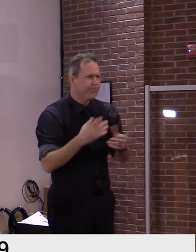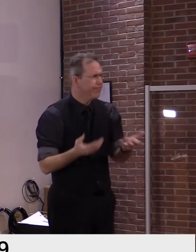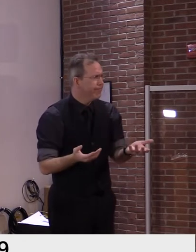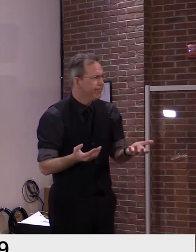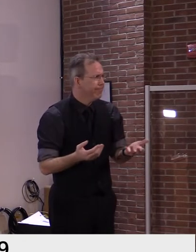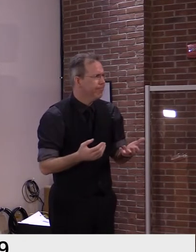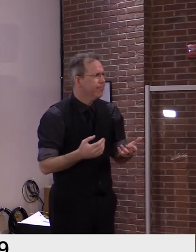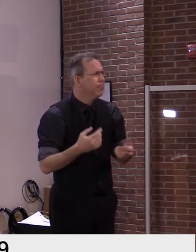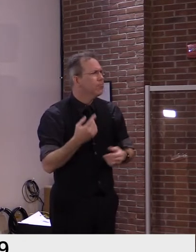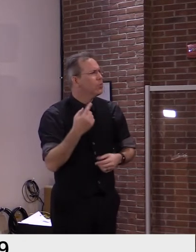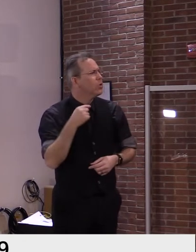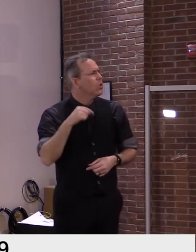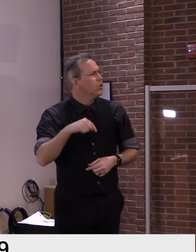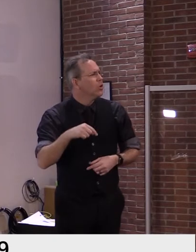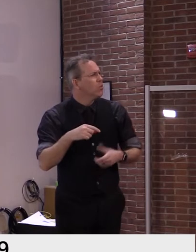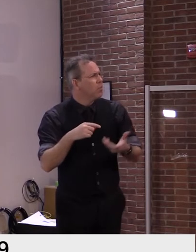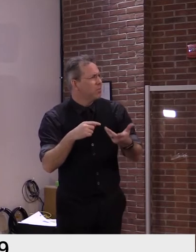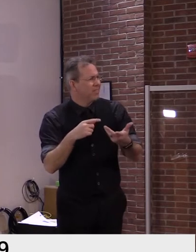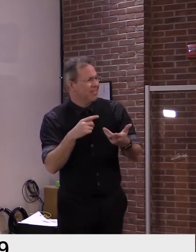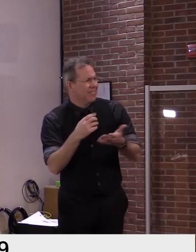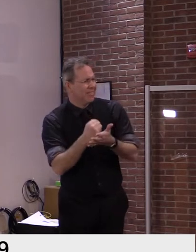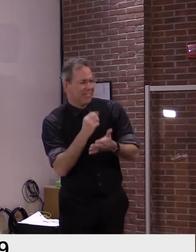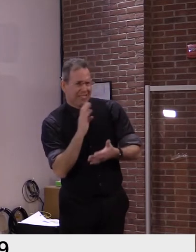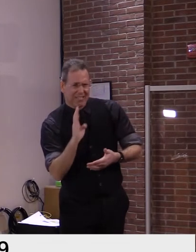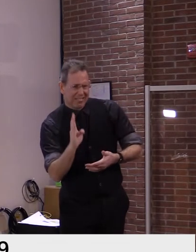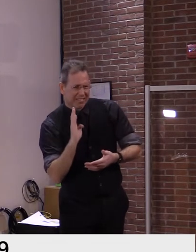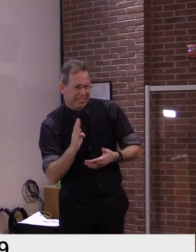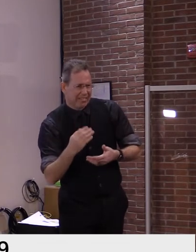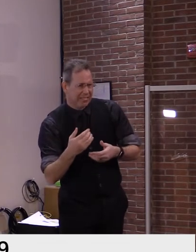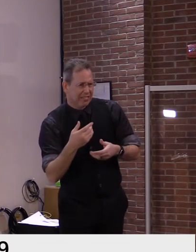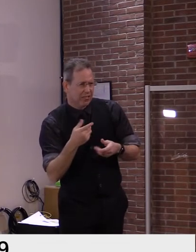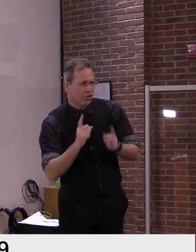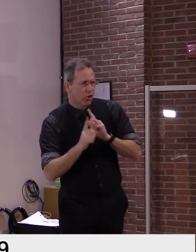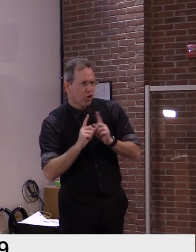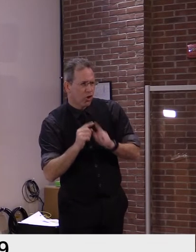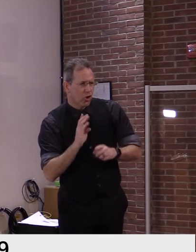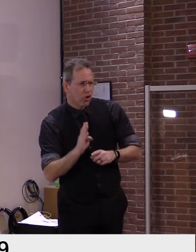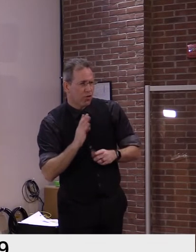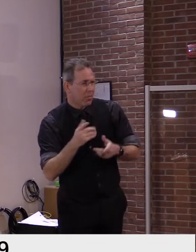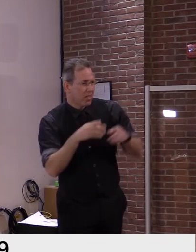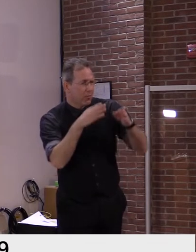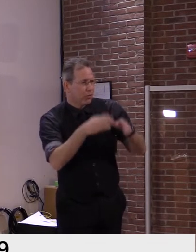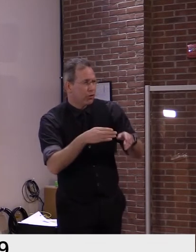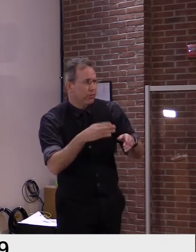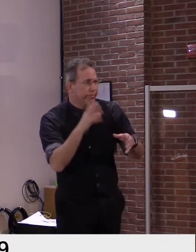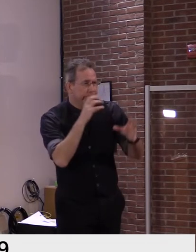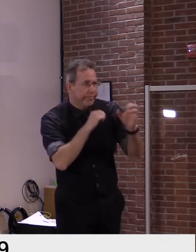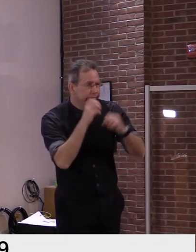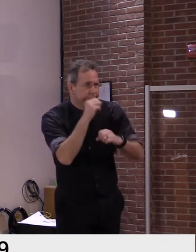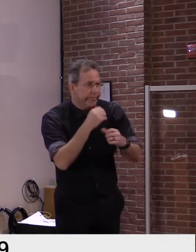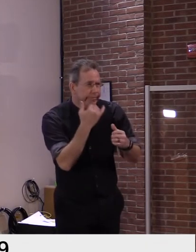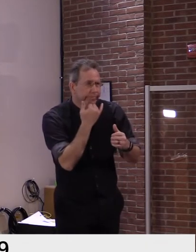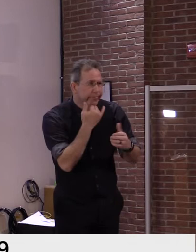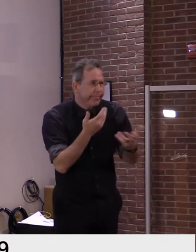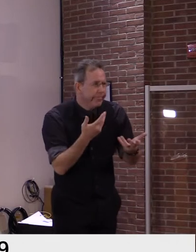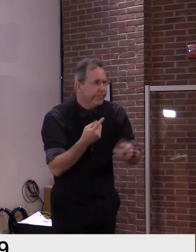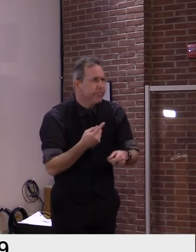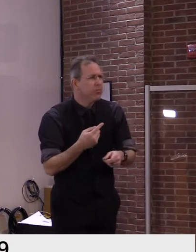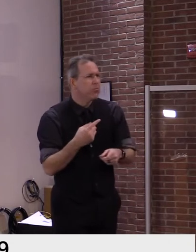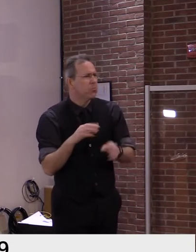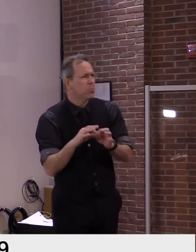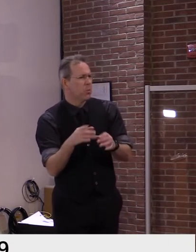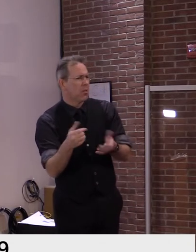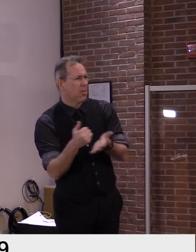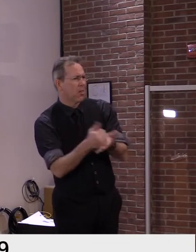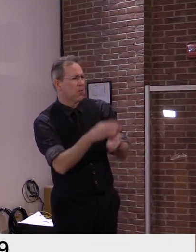If your reader has, if you have the permission of your reader, we'd like to sort of intervene and help out. The other thing is